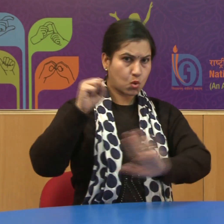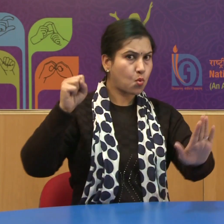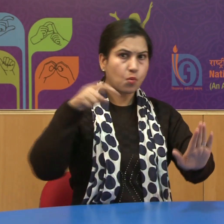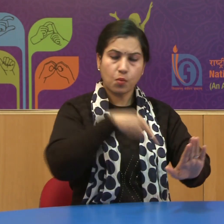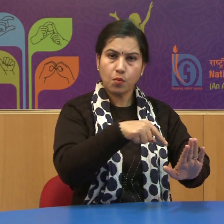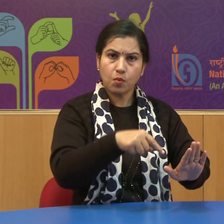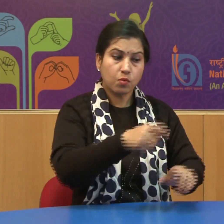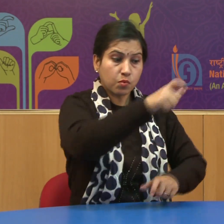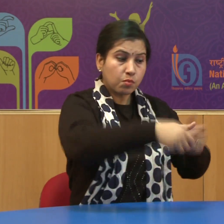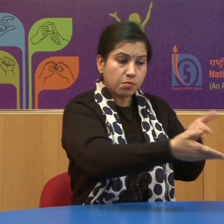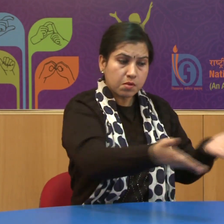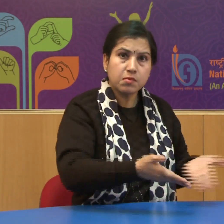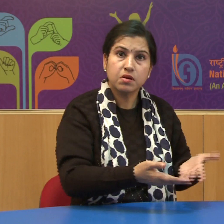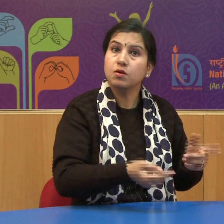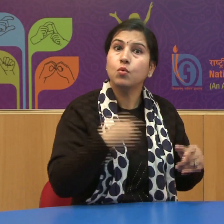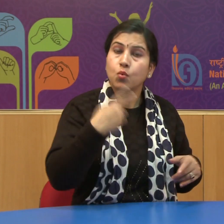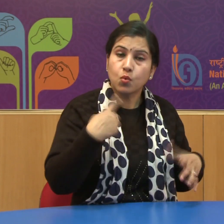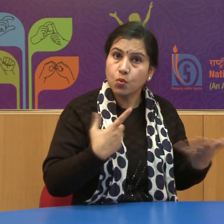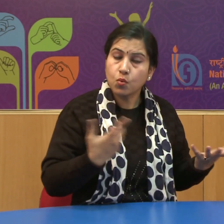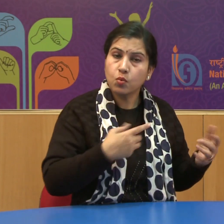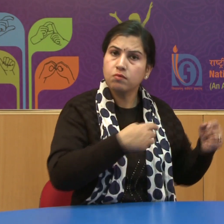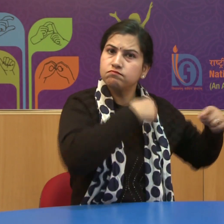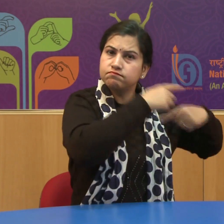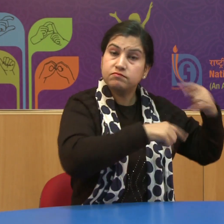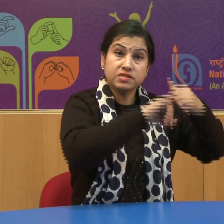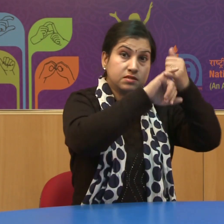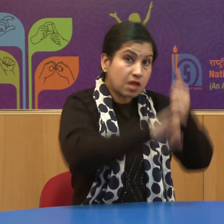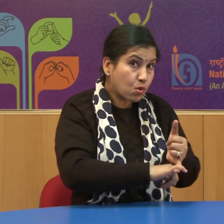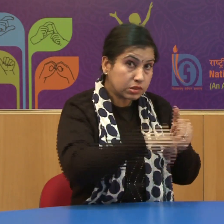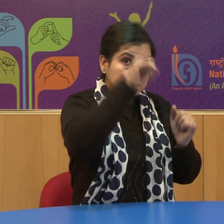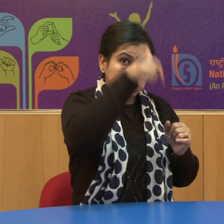Polygars were the hereditary governors of South India.